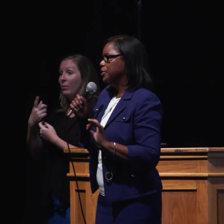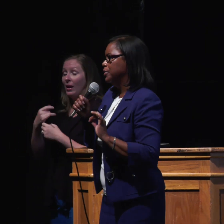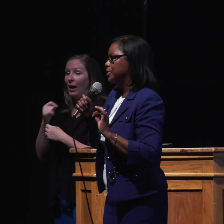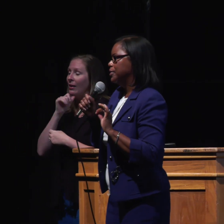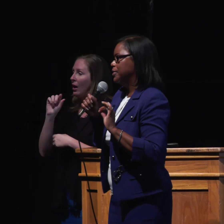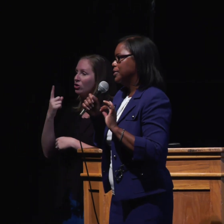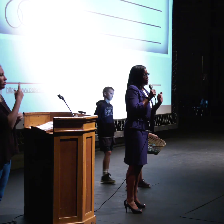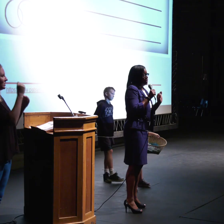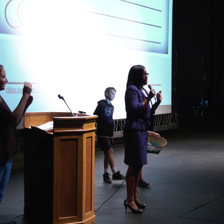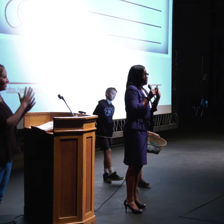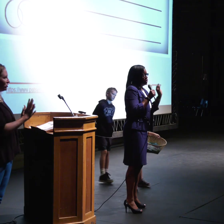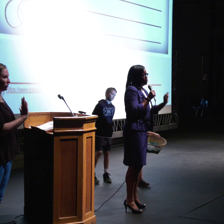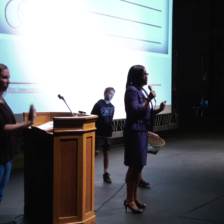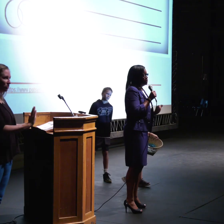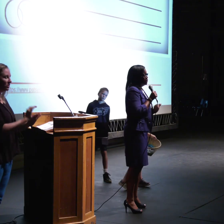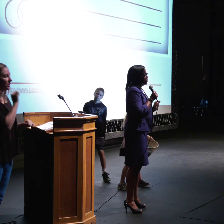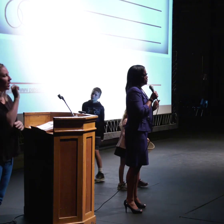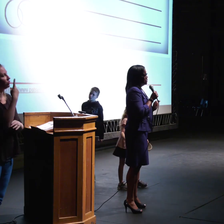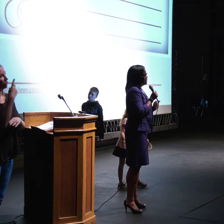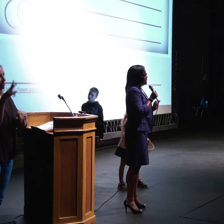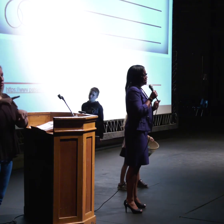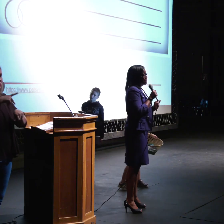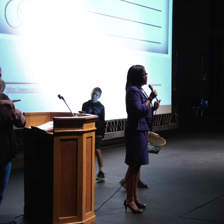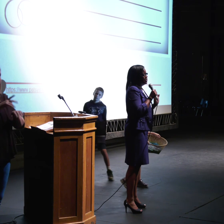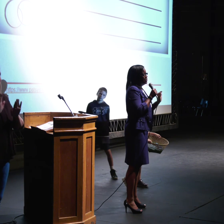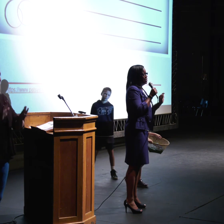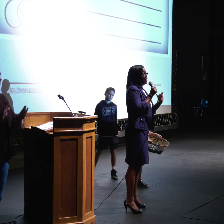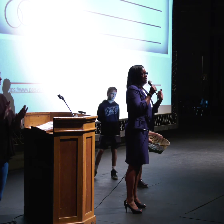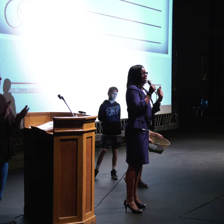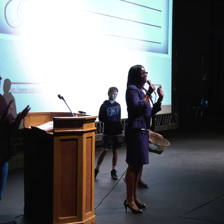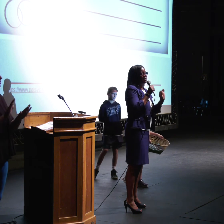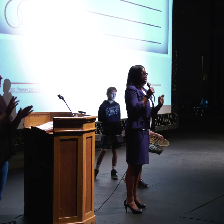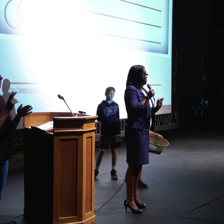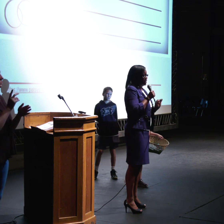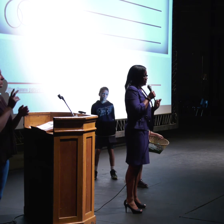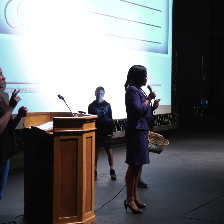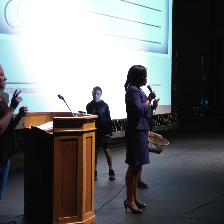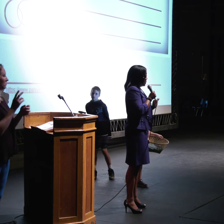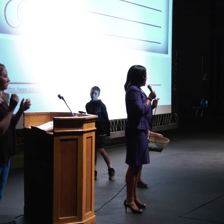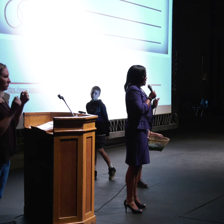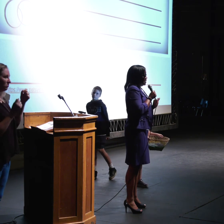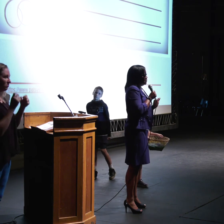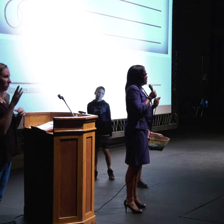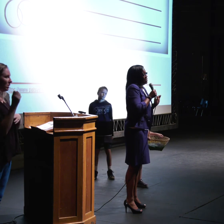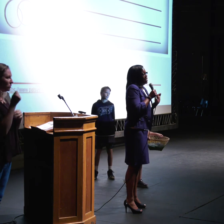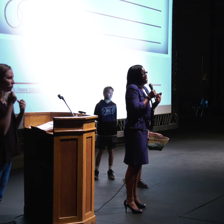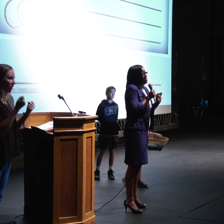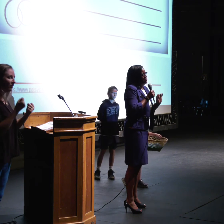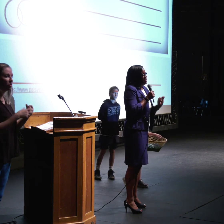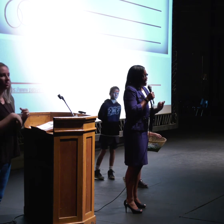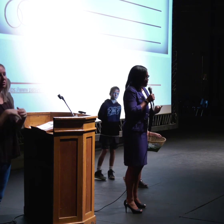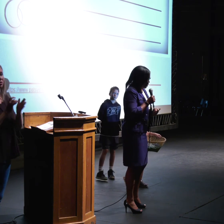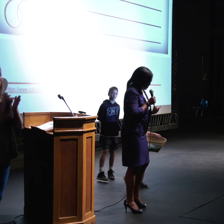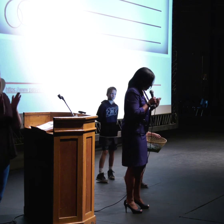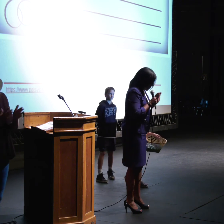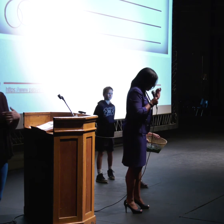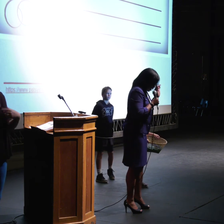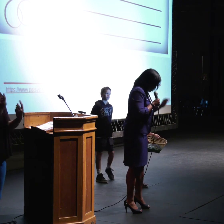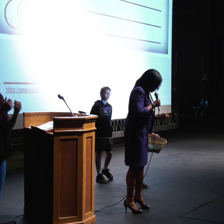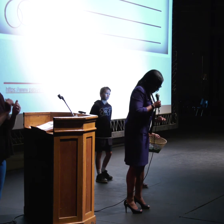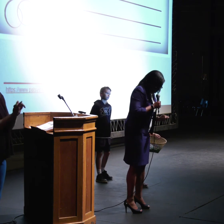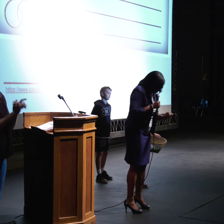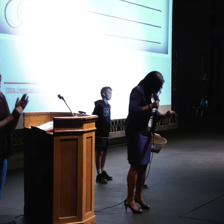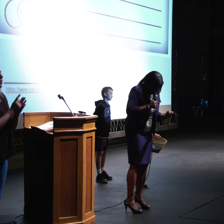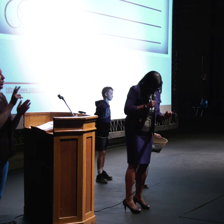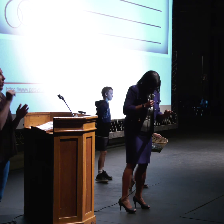just teachers, not just principals, custodian, bus drivers. So what can you do with the hour? No, I'm